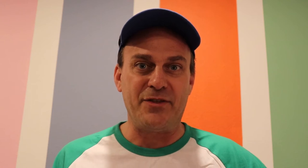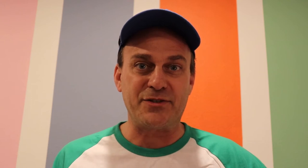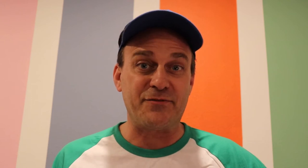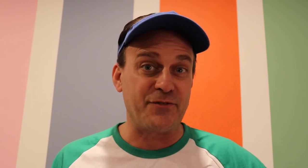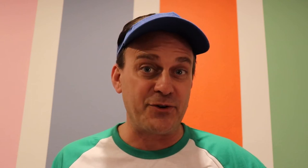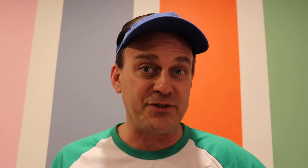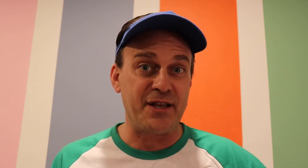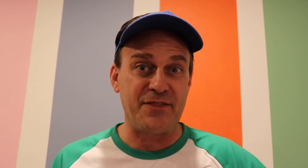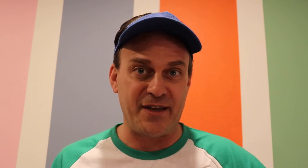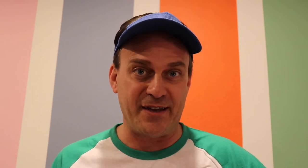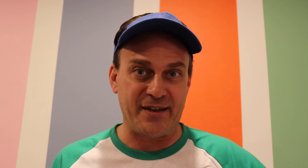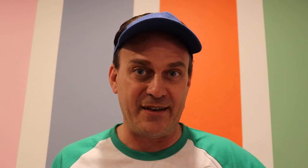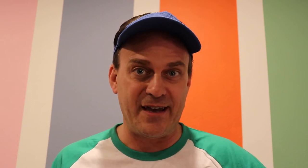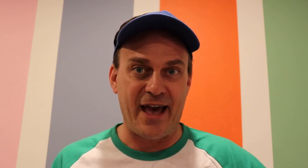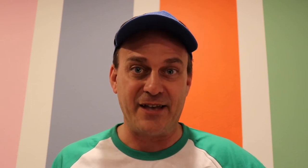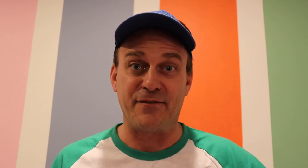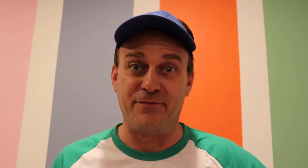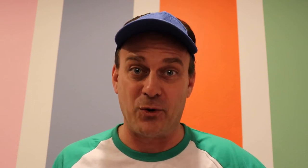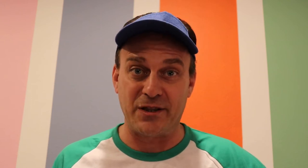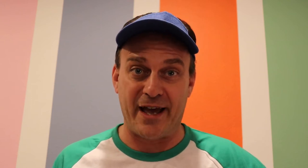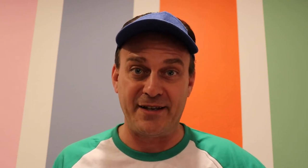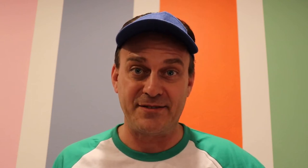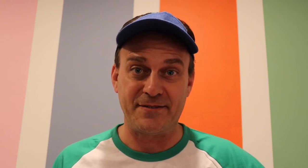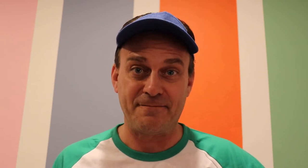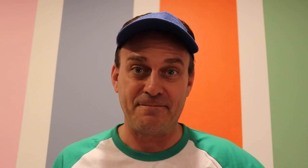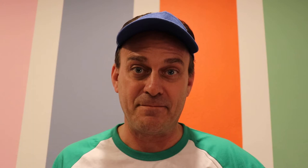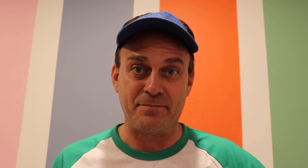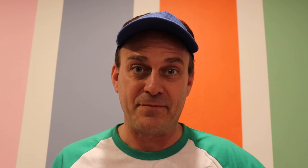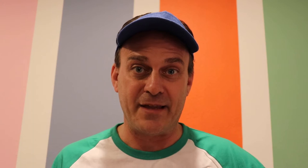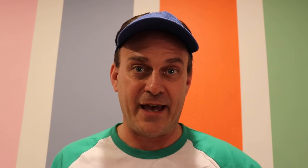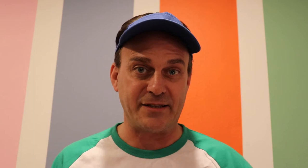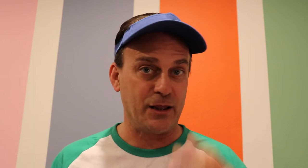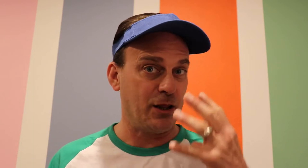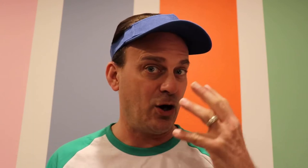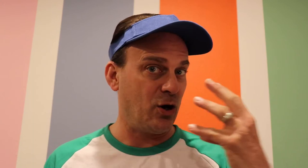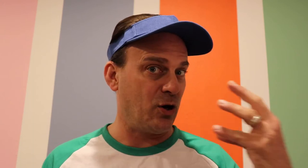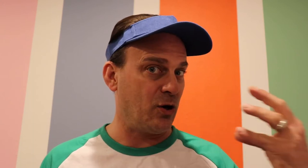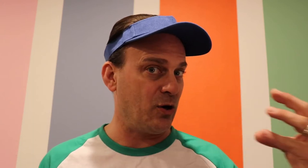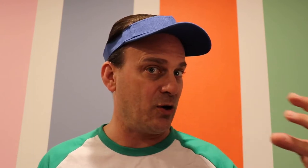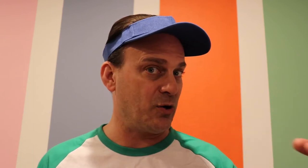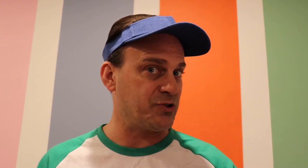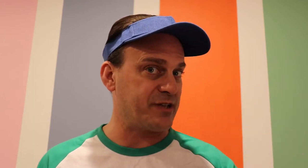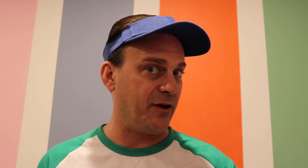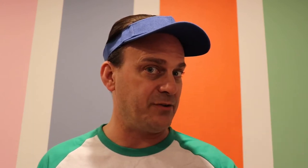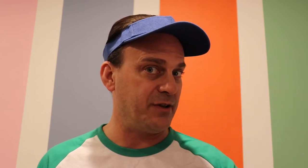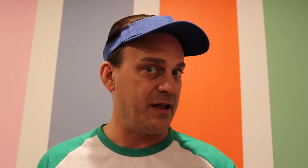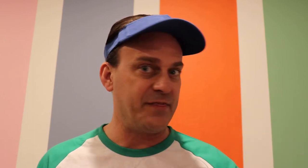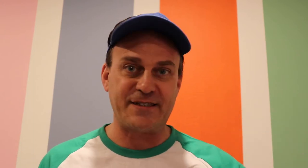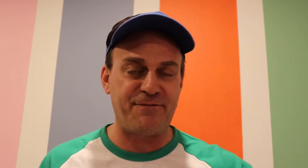this first thing has four legs. It has a long snout that's